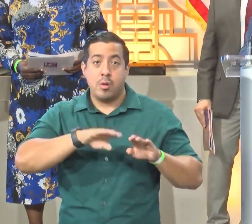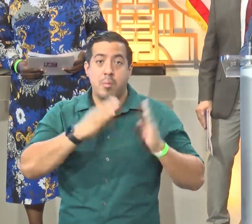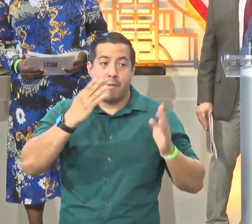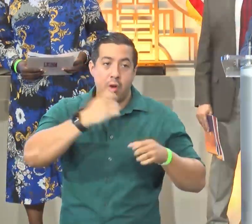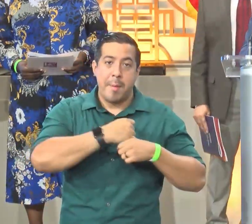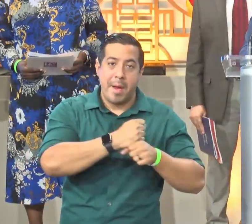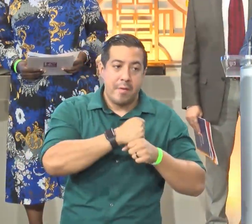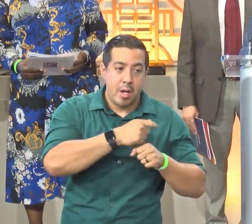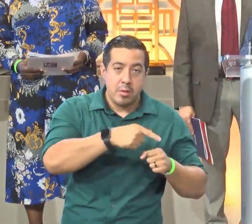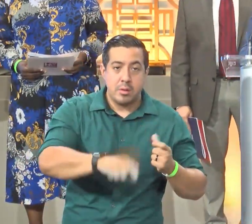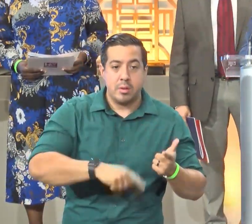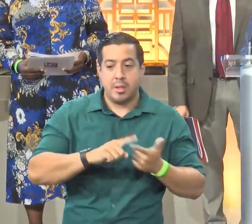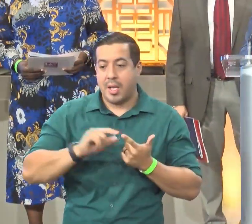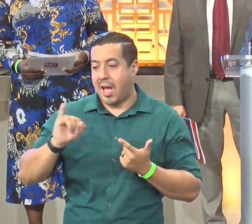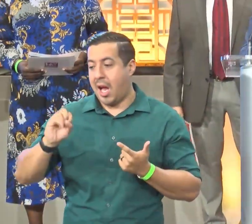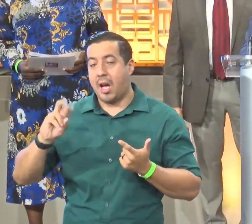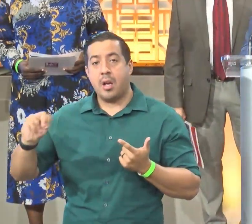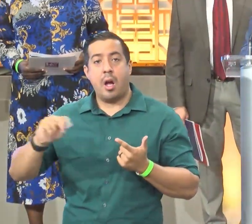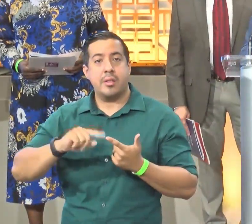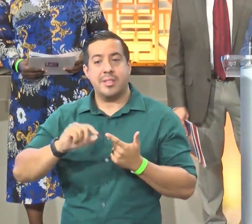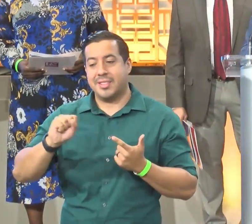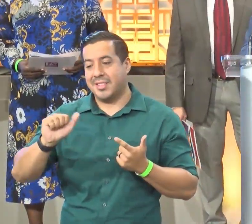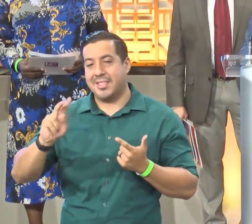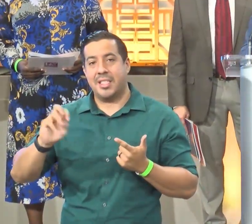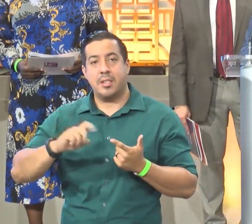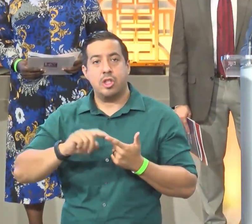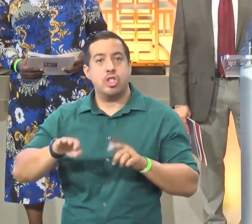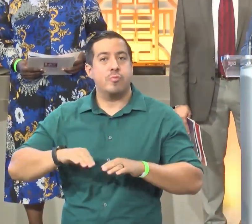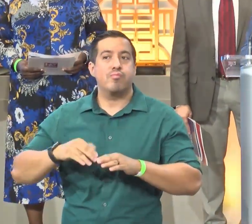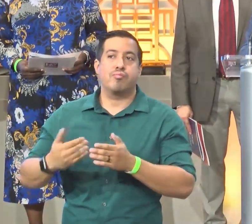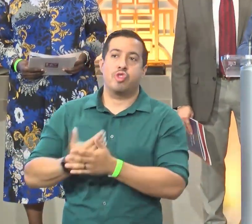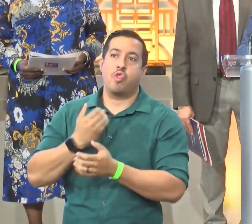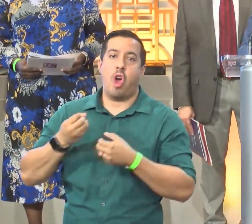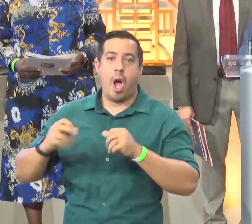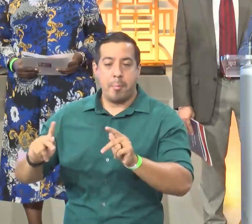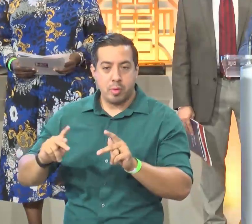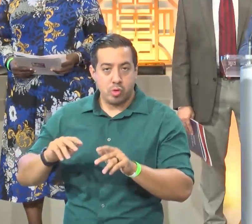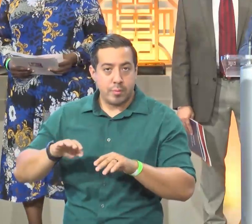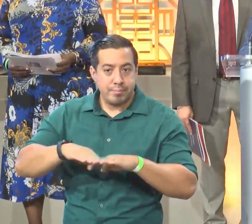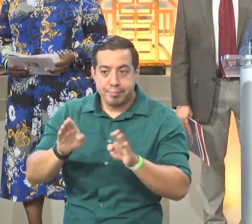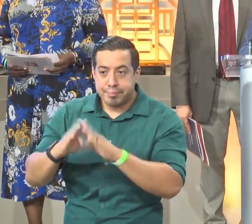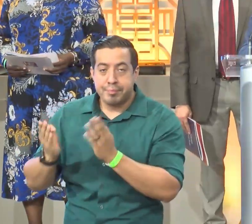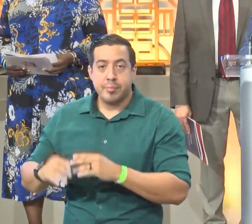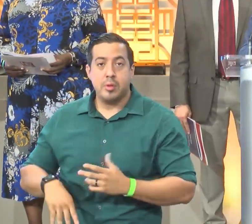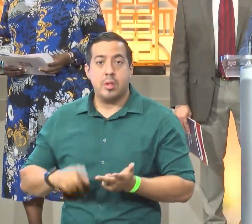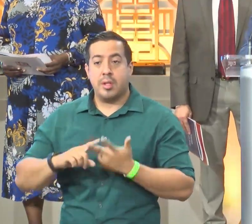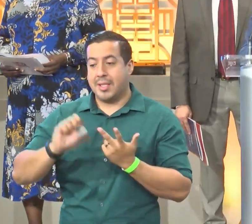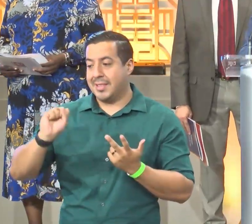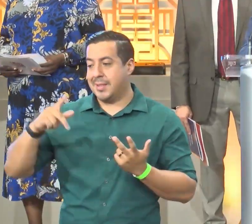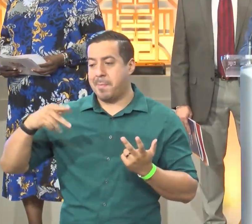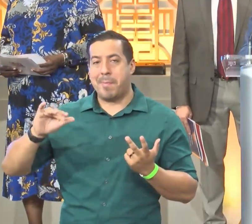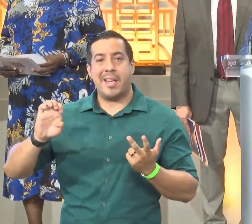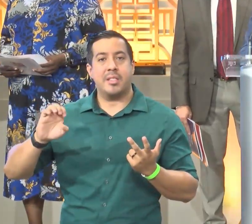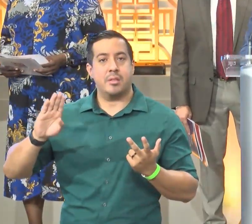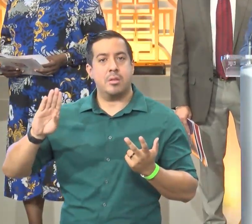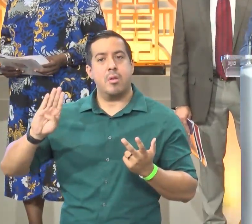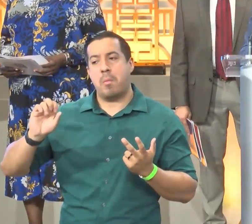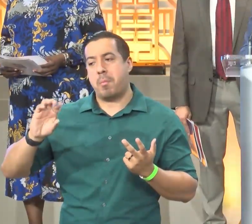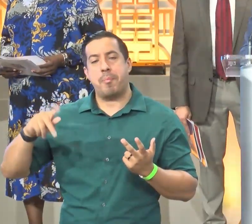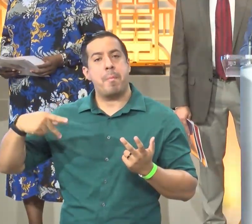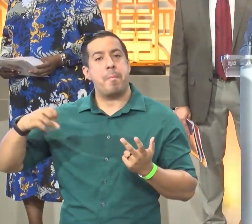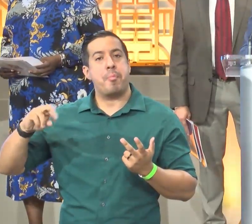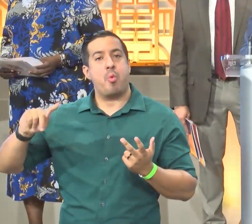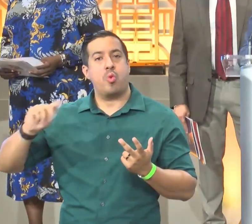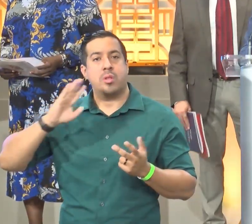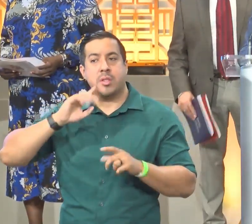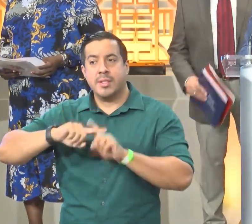We're looking at the ION, same, new opportunities. Yesterday, it was at the spaceport, talking about new opportunities that are